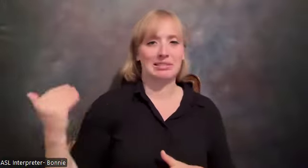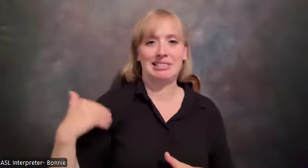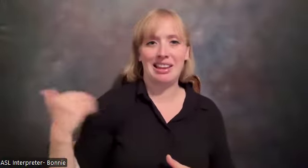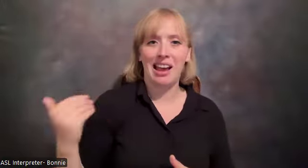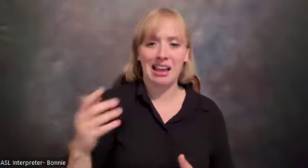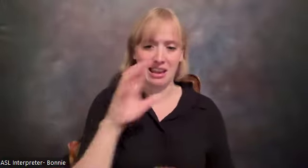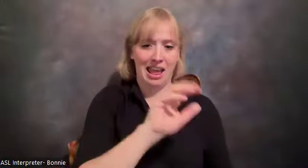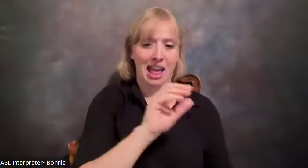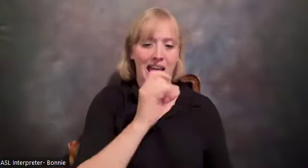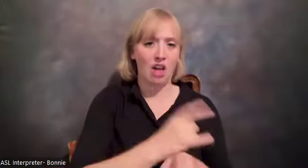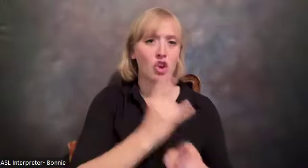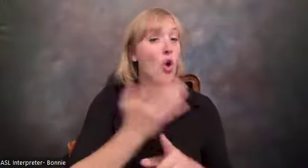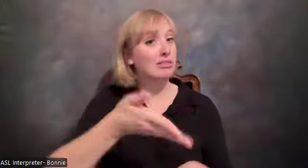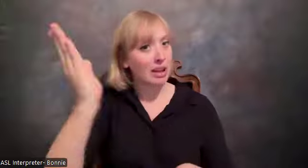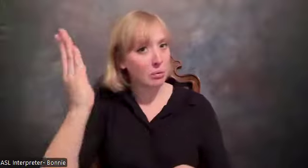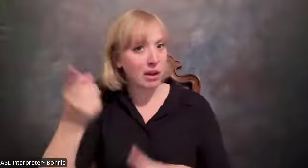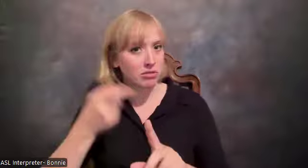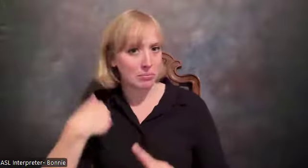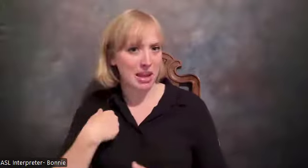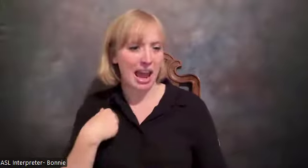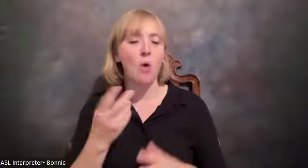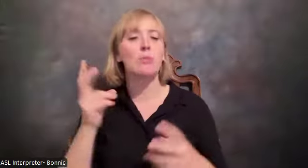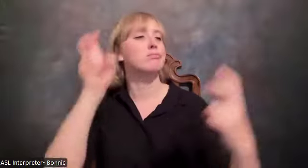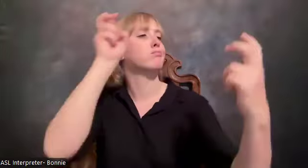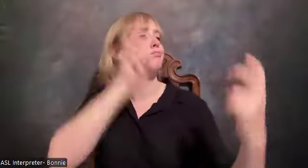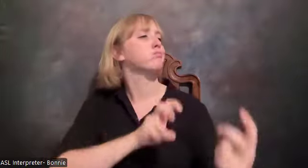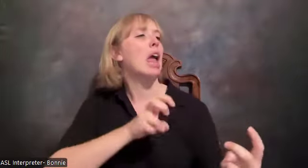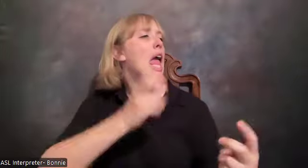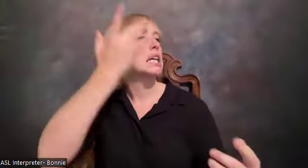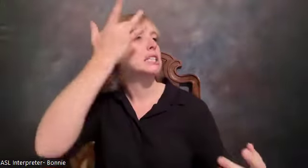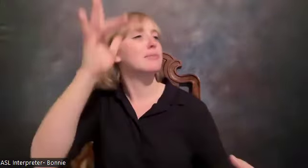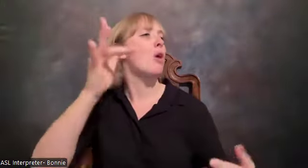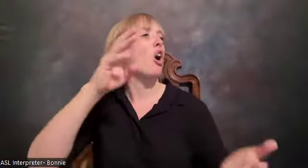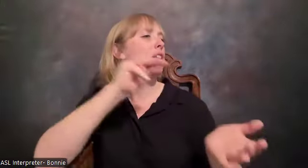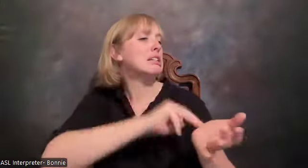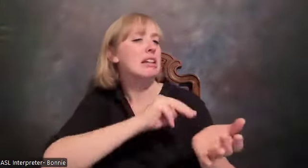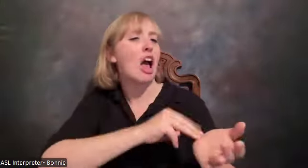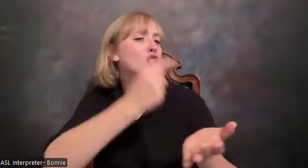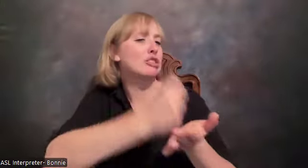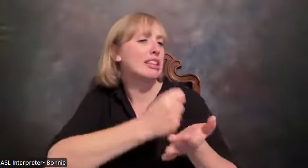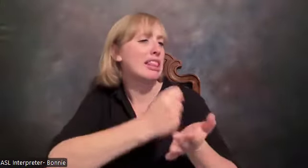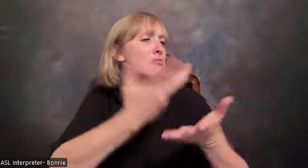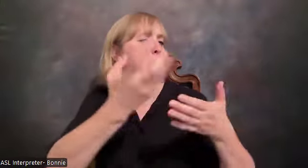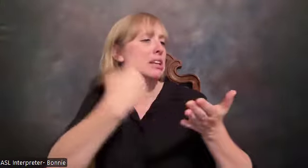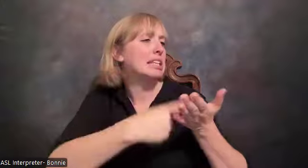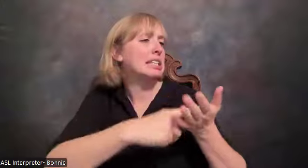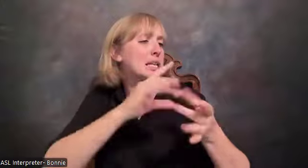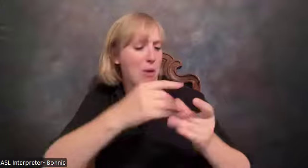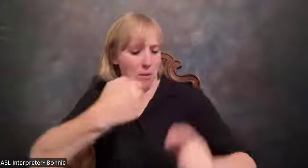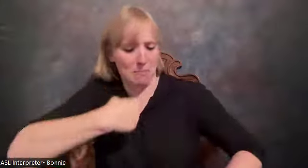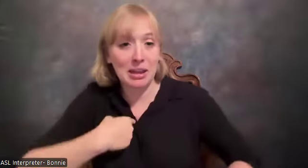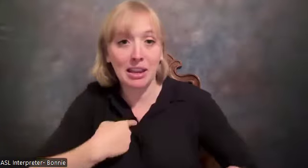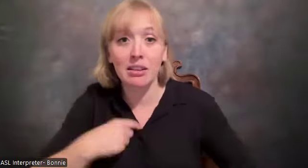these one-on-one appointments with highly educated, well-meaning people that wanted to talk to me about me. But